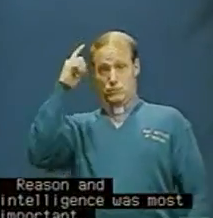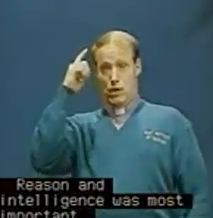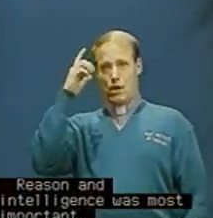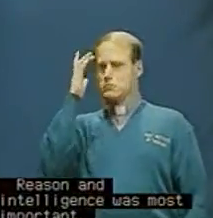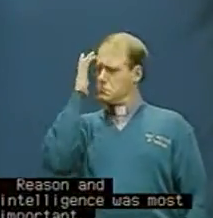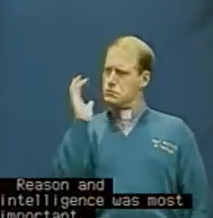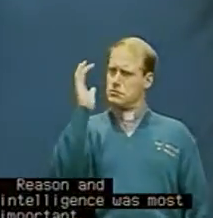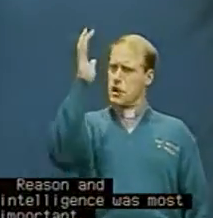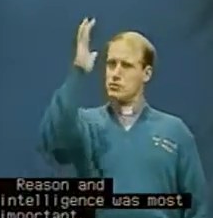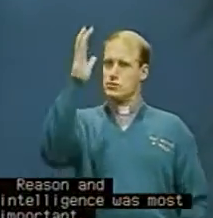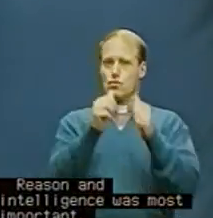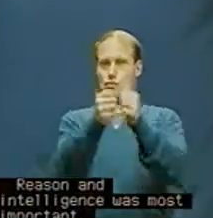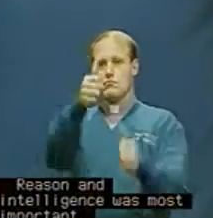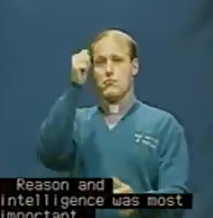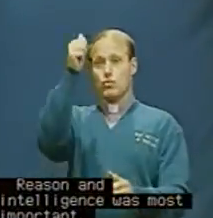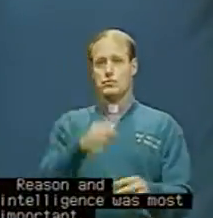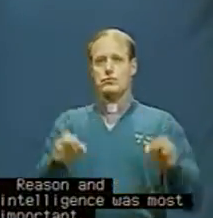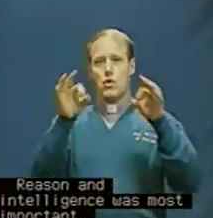Reason and intelligence was most important.